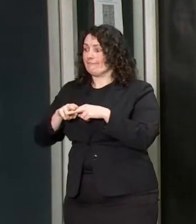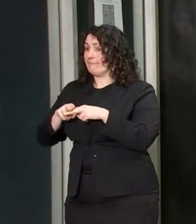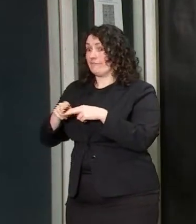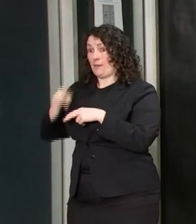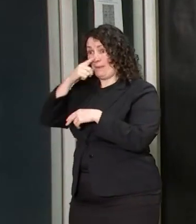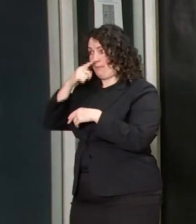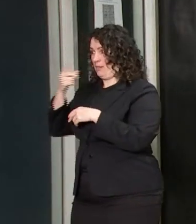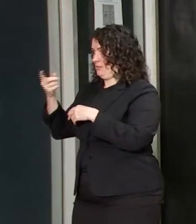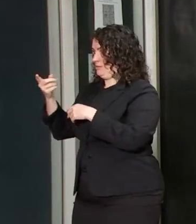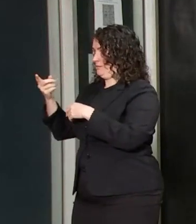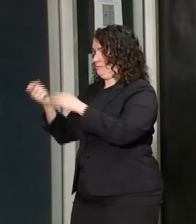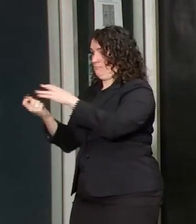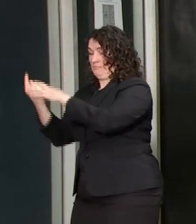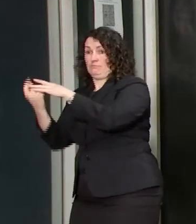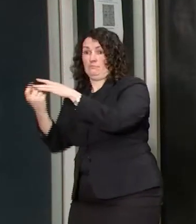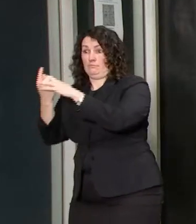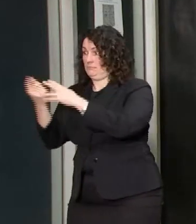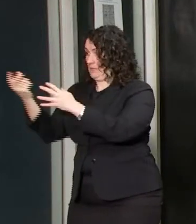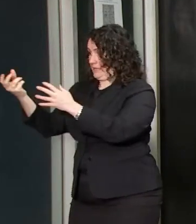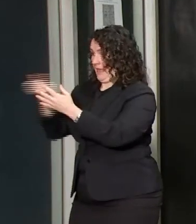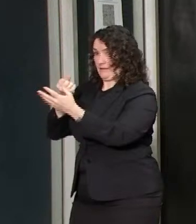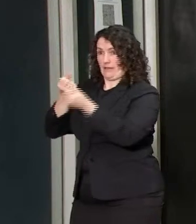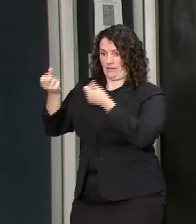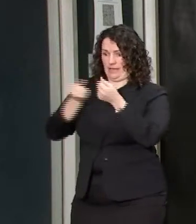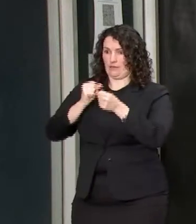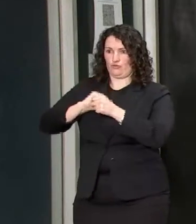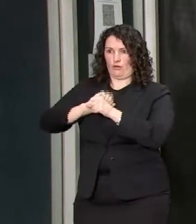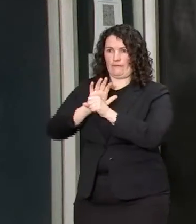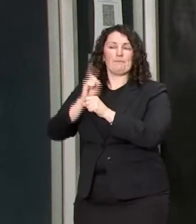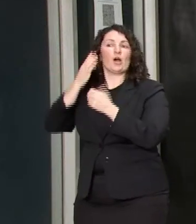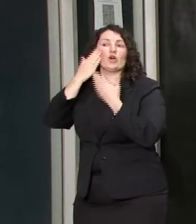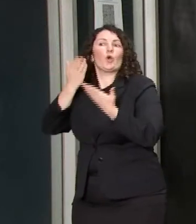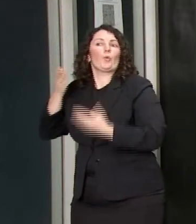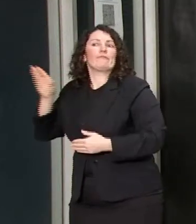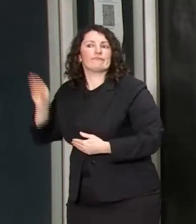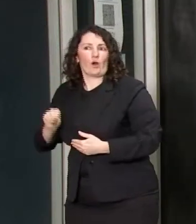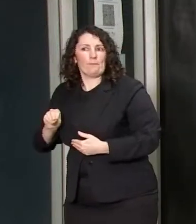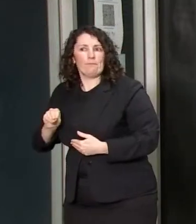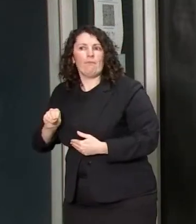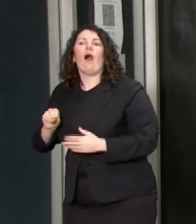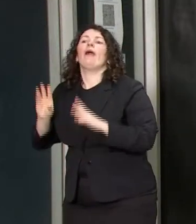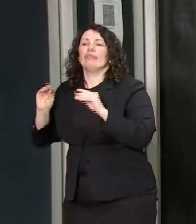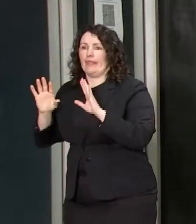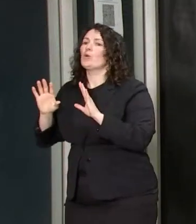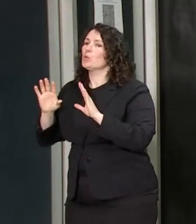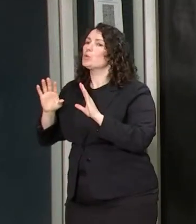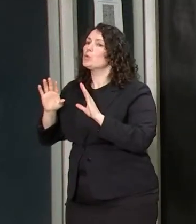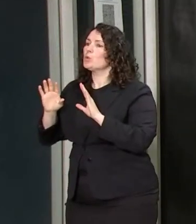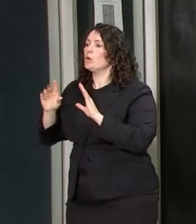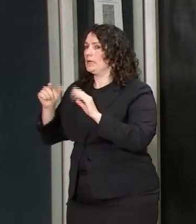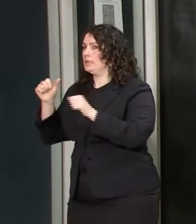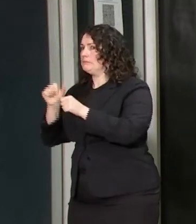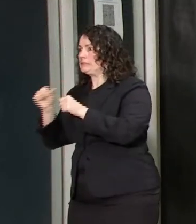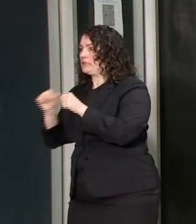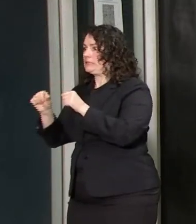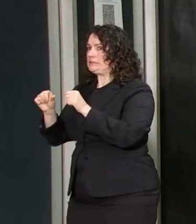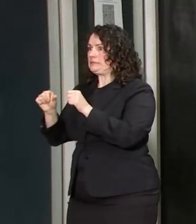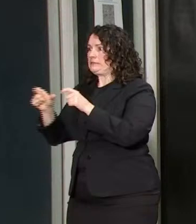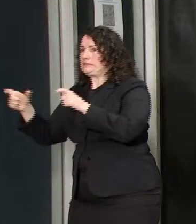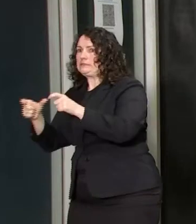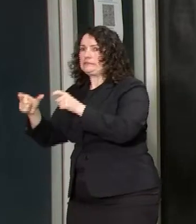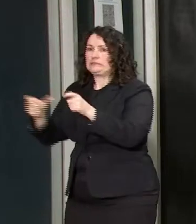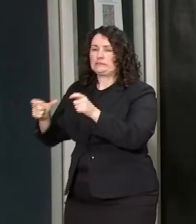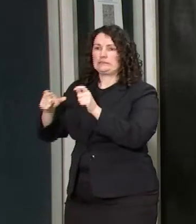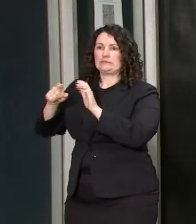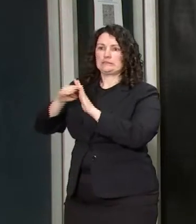settings would be of concern. On the contrary, cases that emerge who are in quarantine are